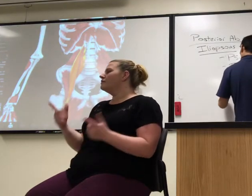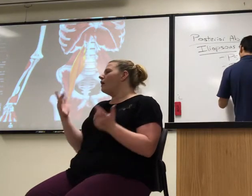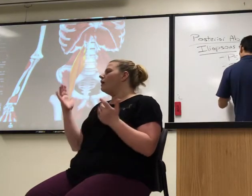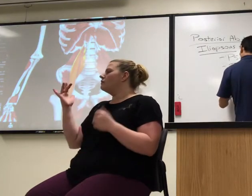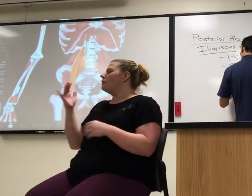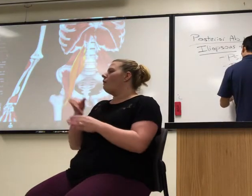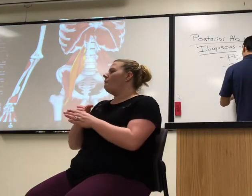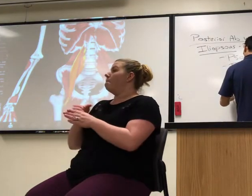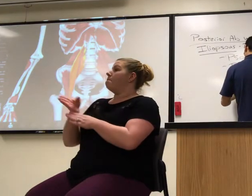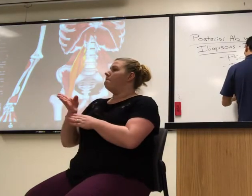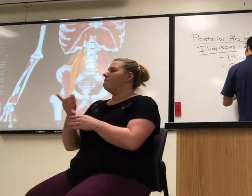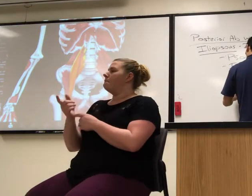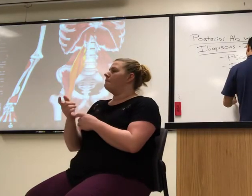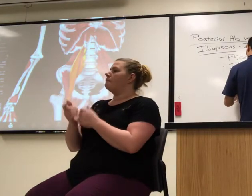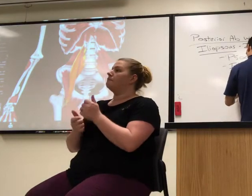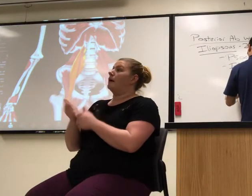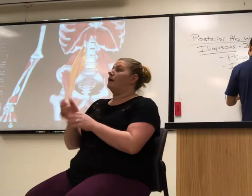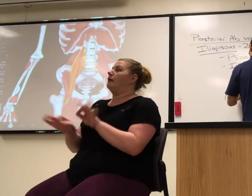muscle.